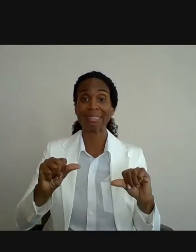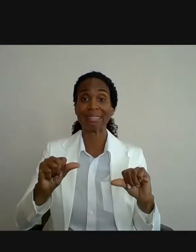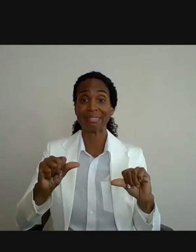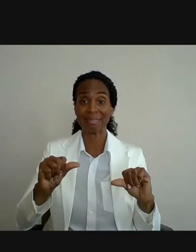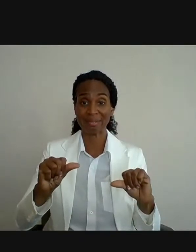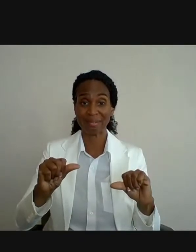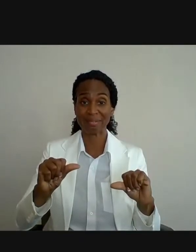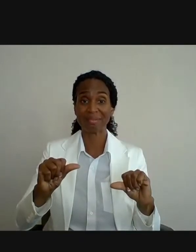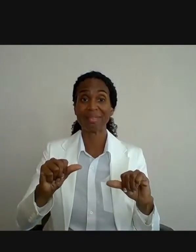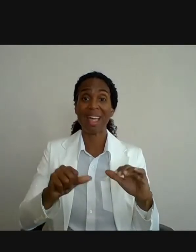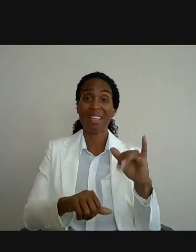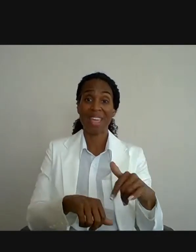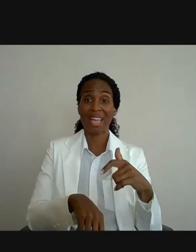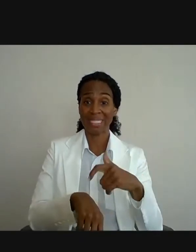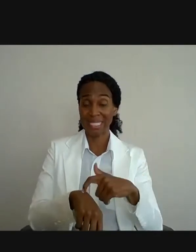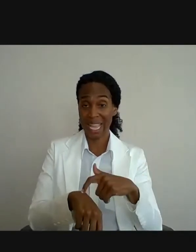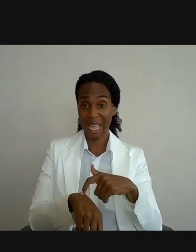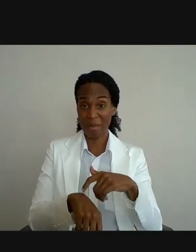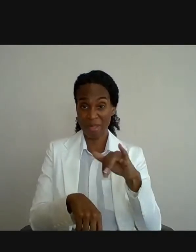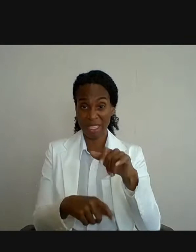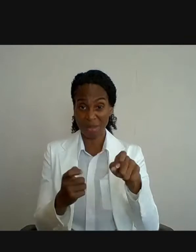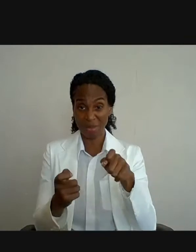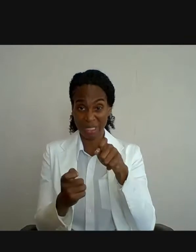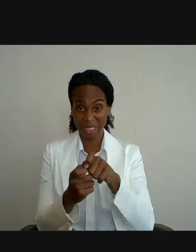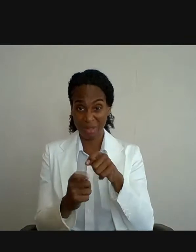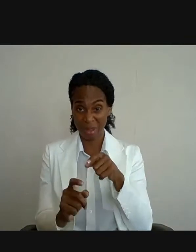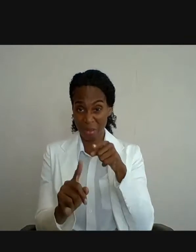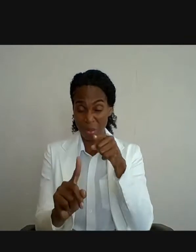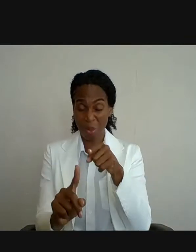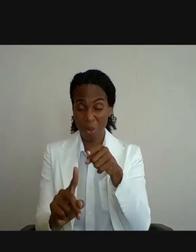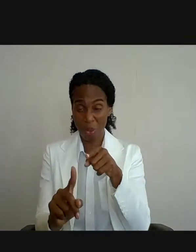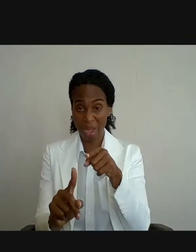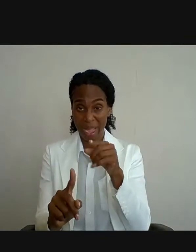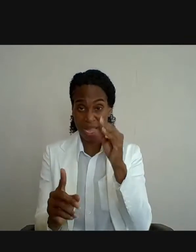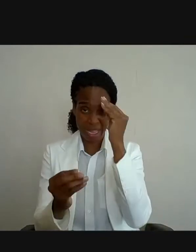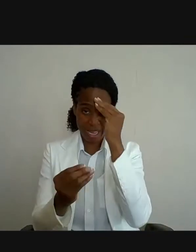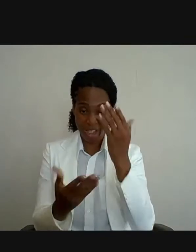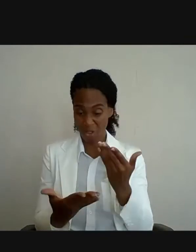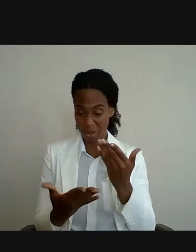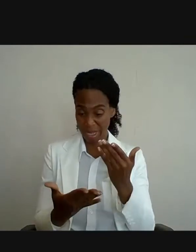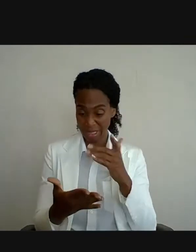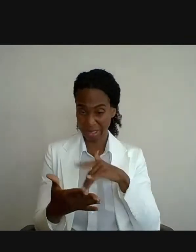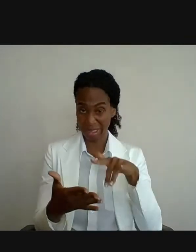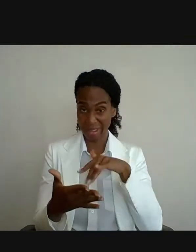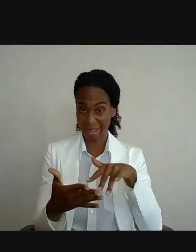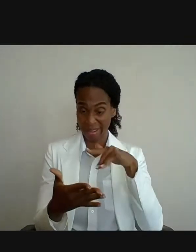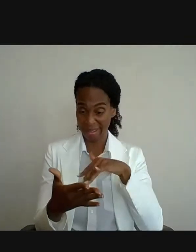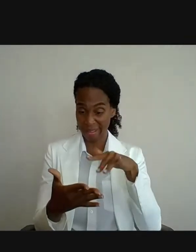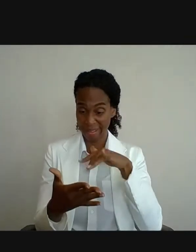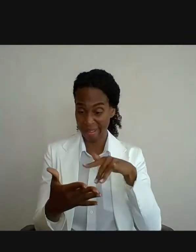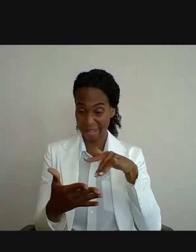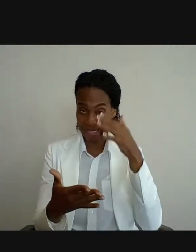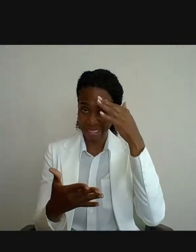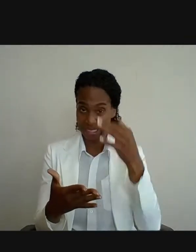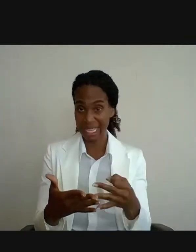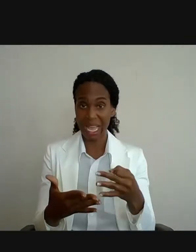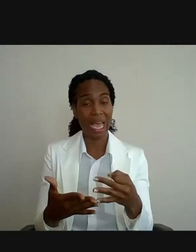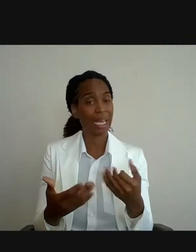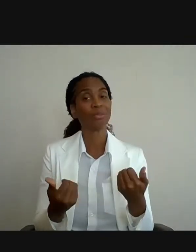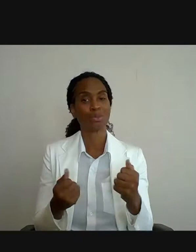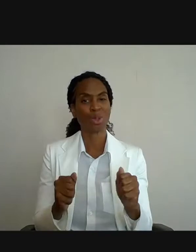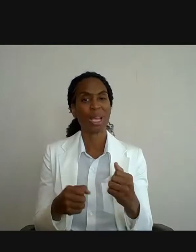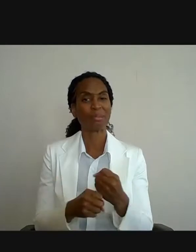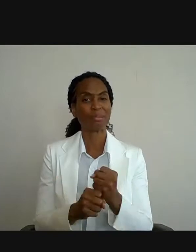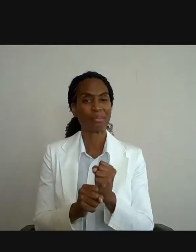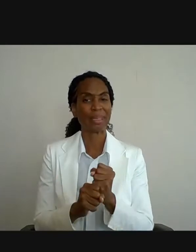that time at this particular point, based on the information we had, we tried to make